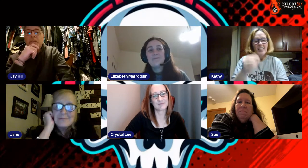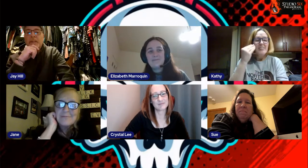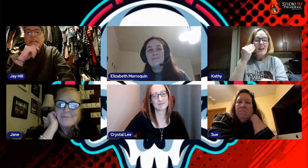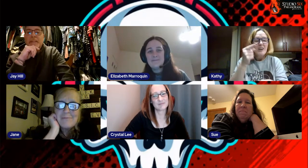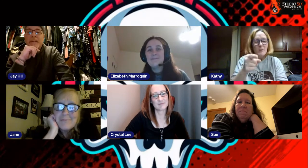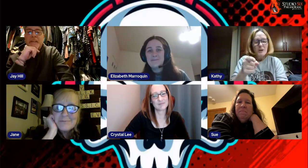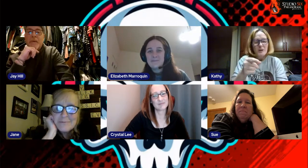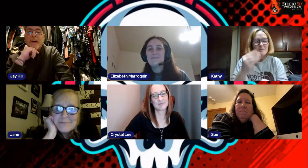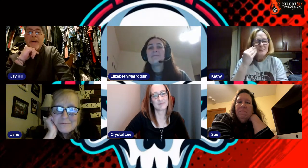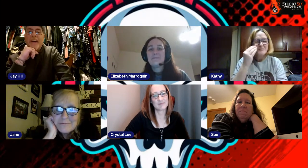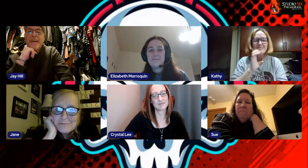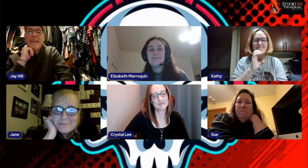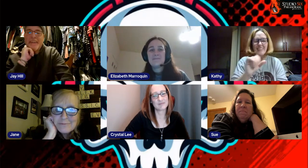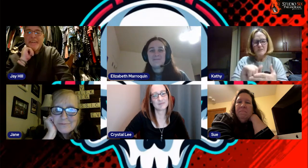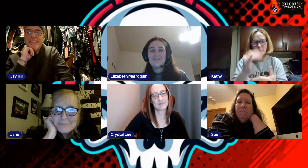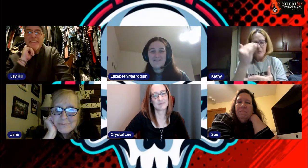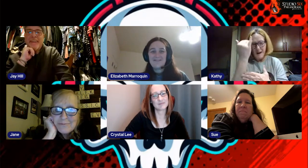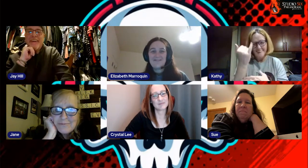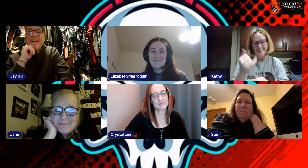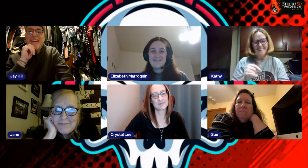Crystal. I said, that's why.